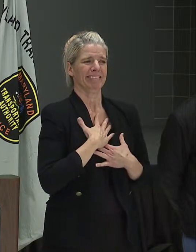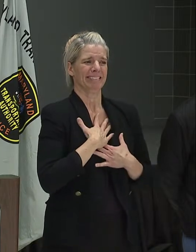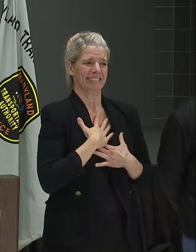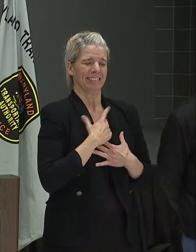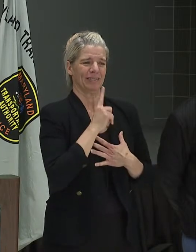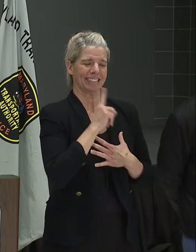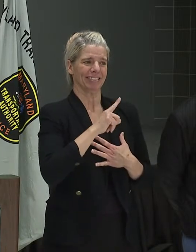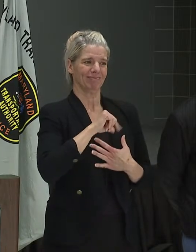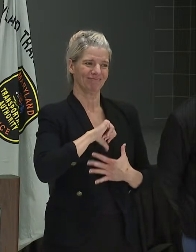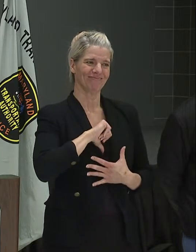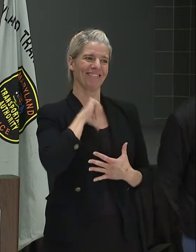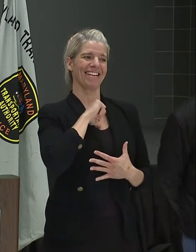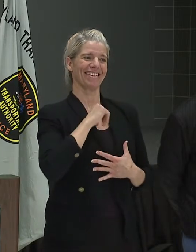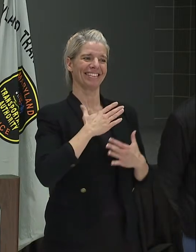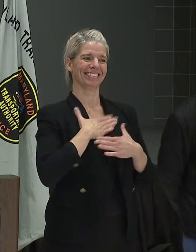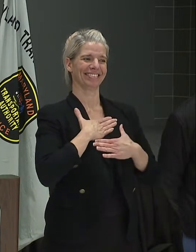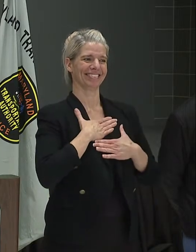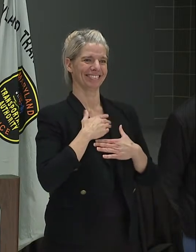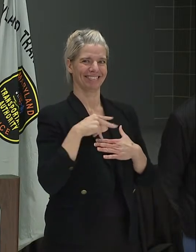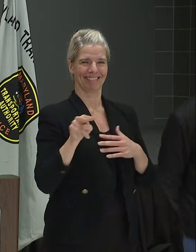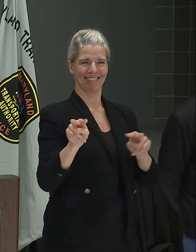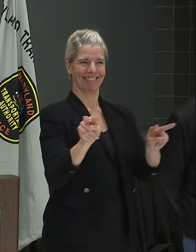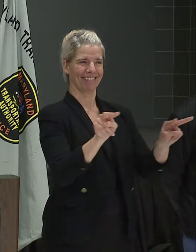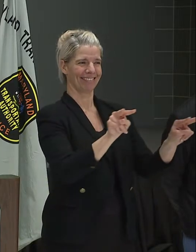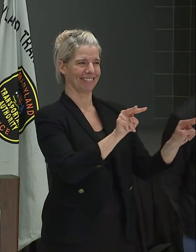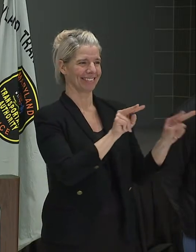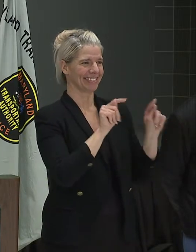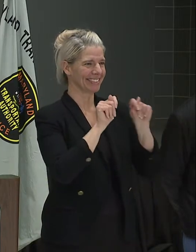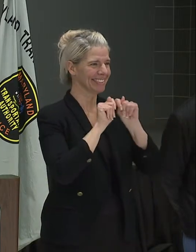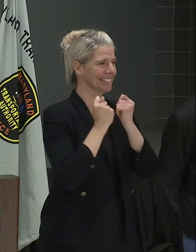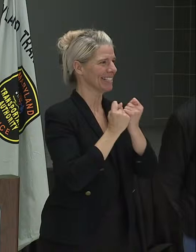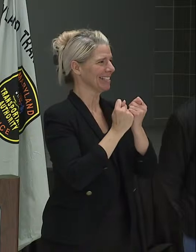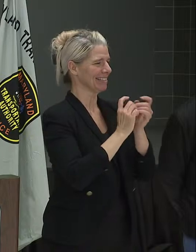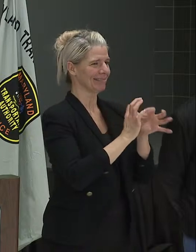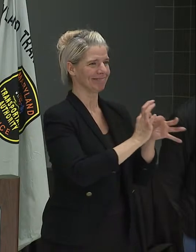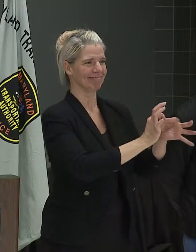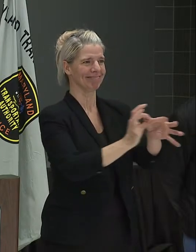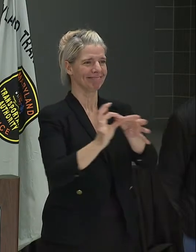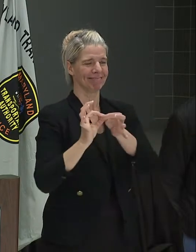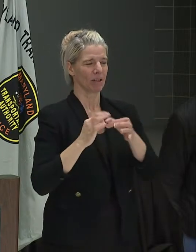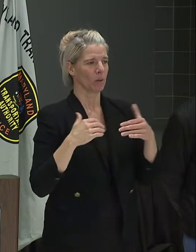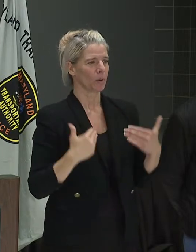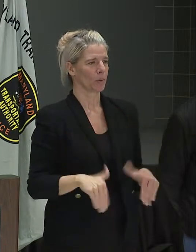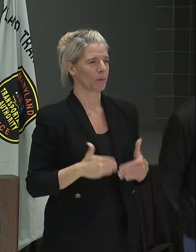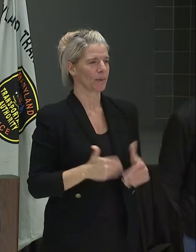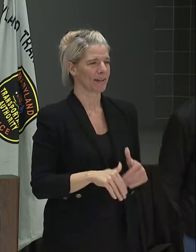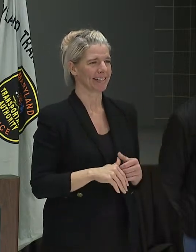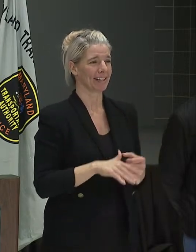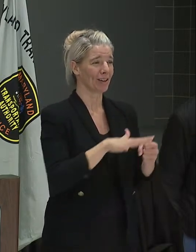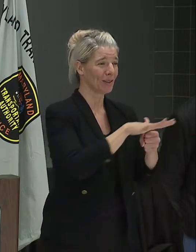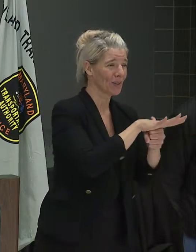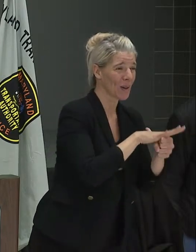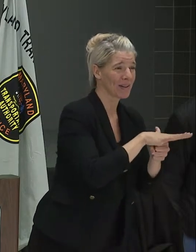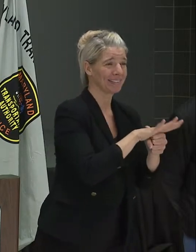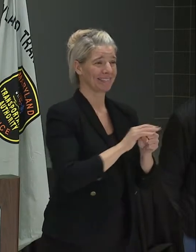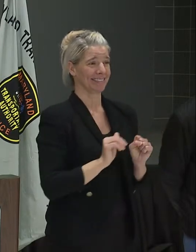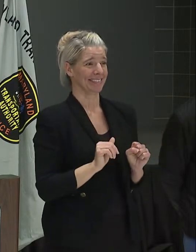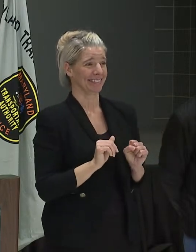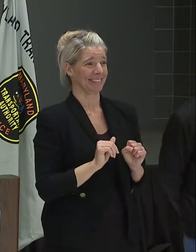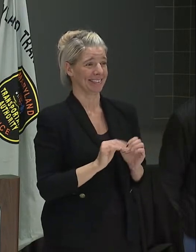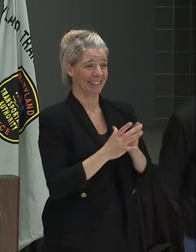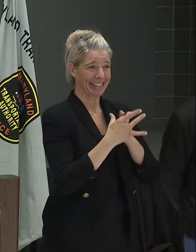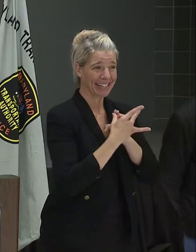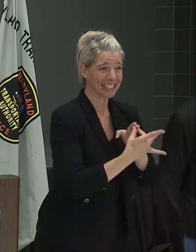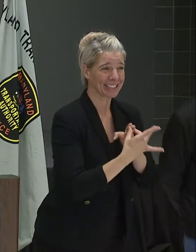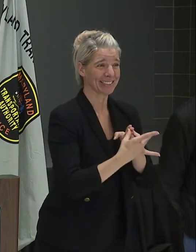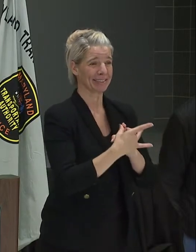how remarkable this team and this response has been, how coordinated the local leadership and the mayor,